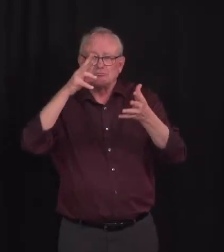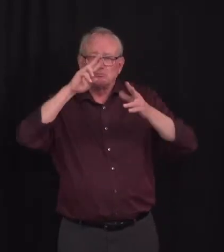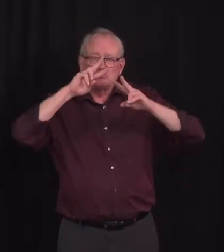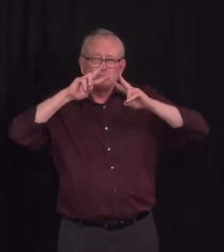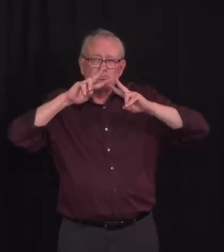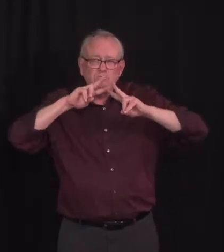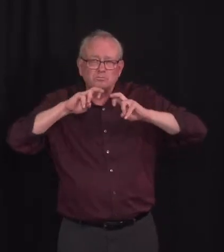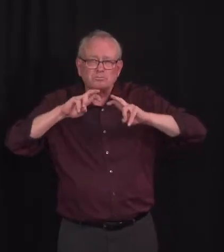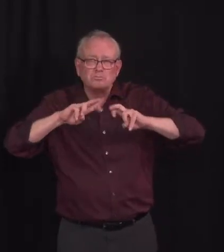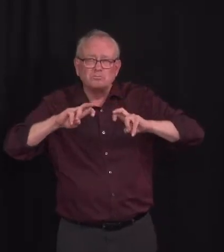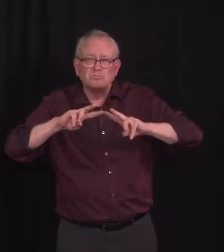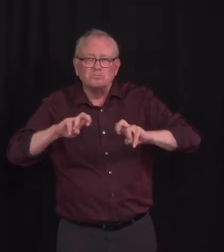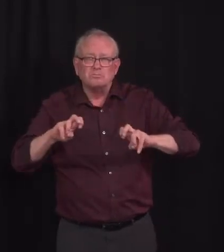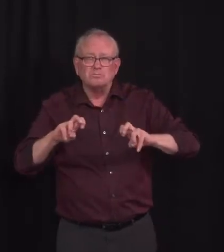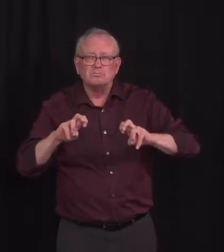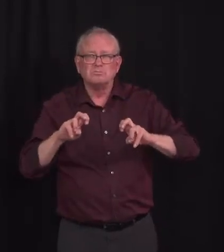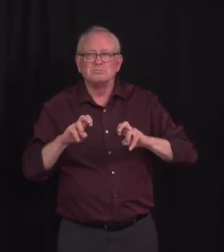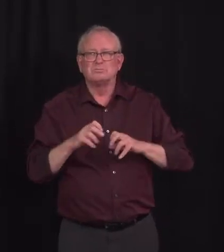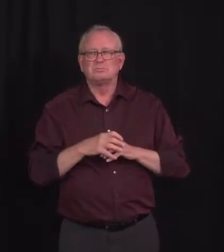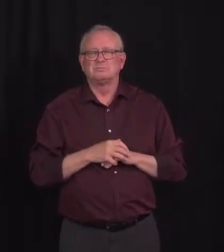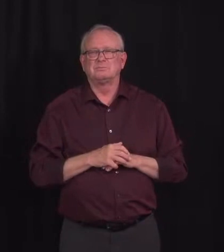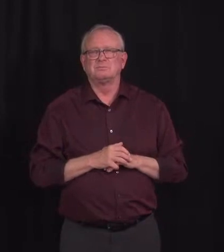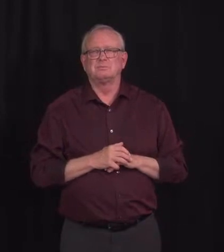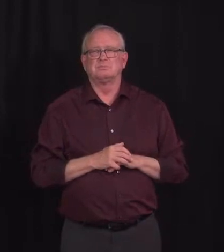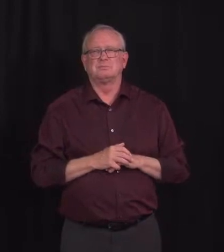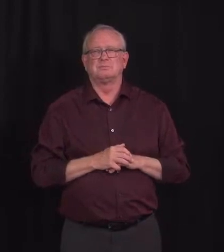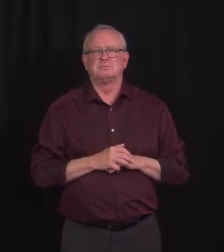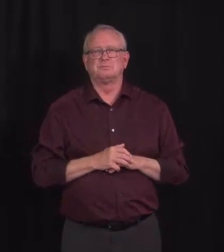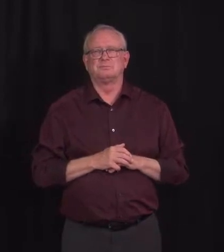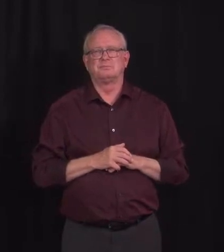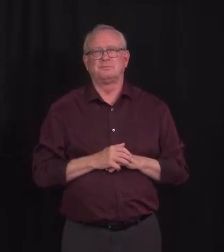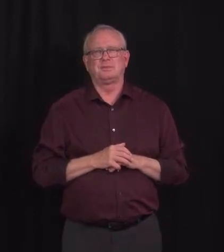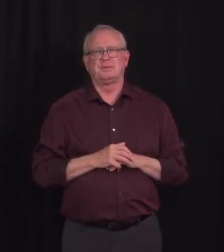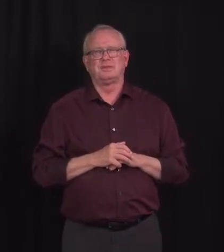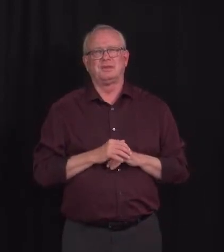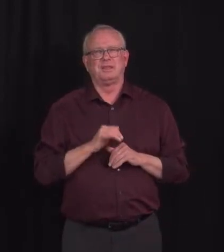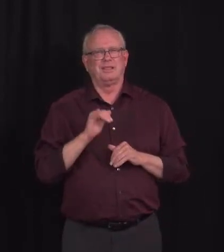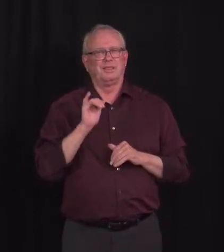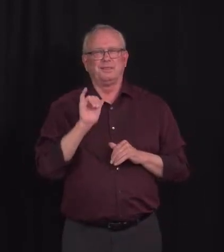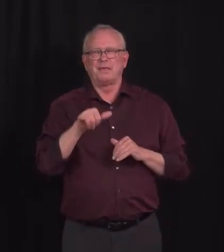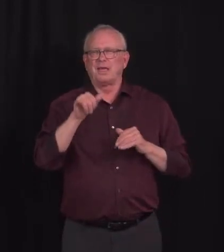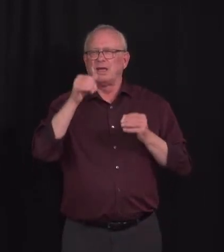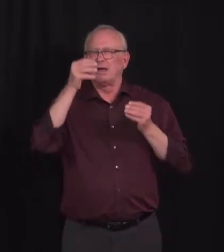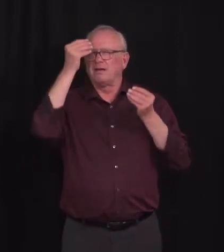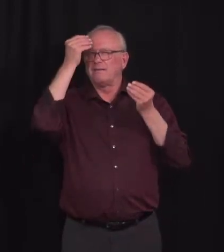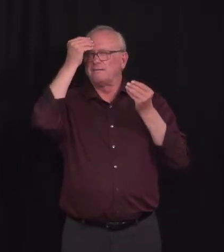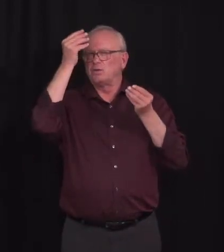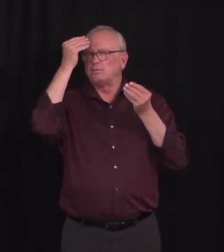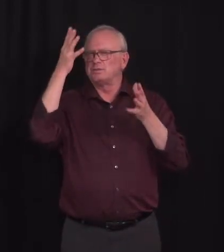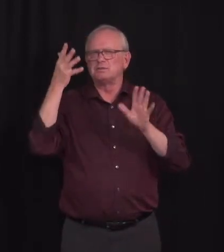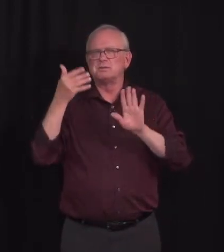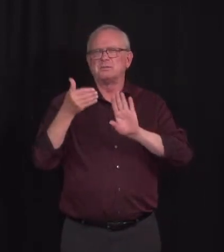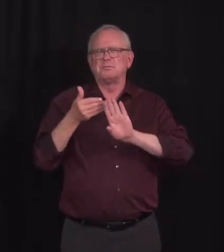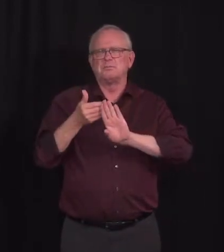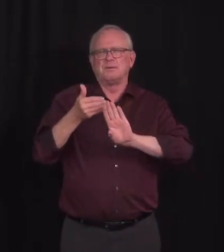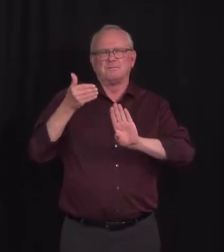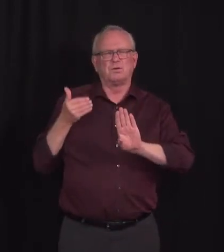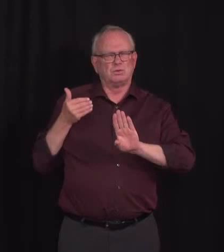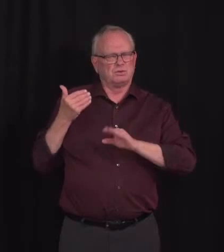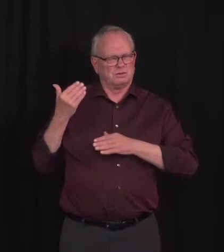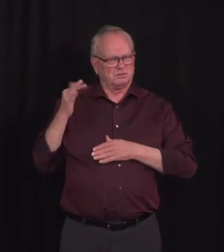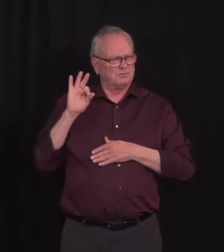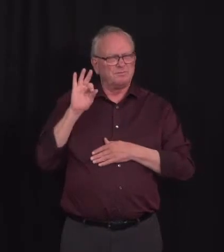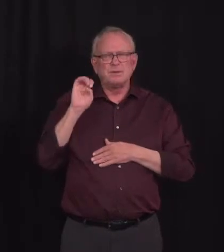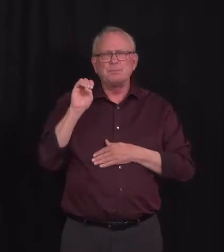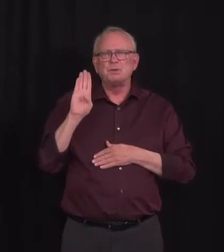sampling, the prevalent sampling that we had been doing up until early February, we can see that at that